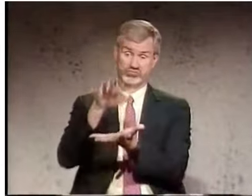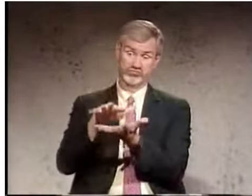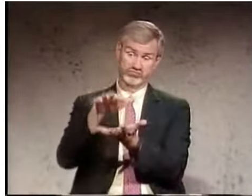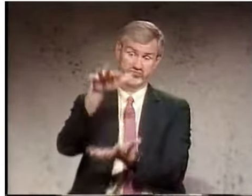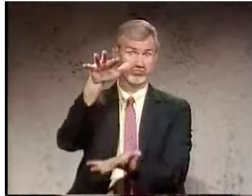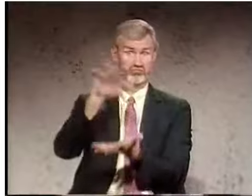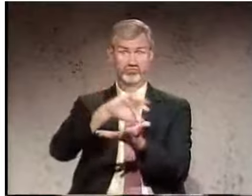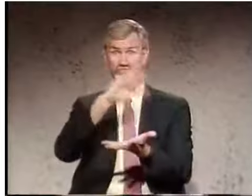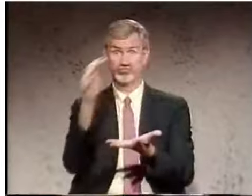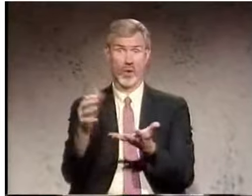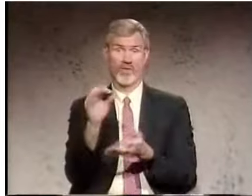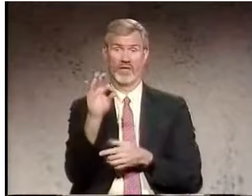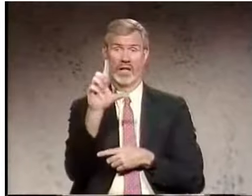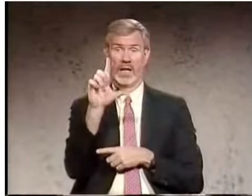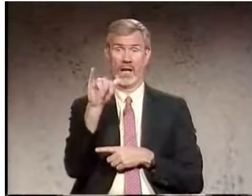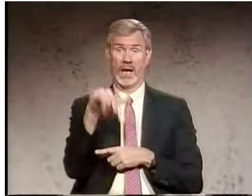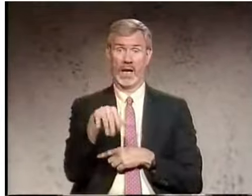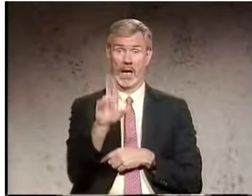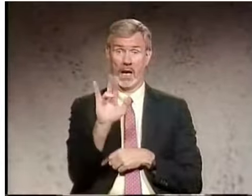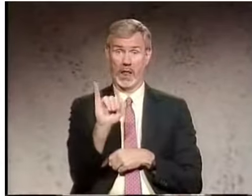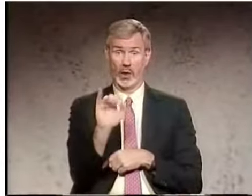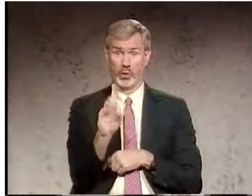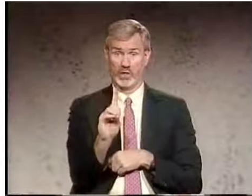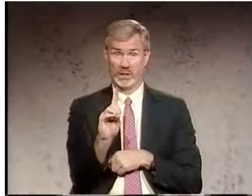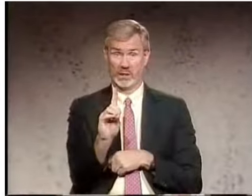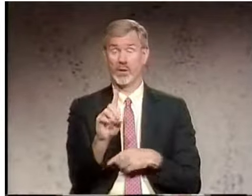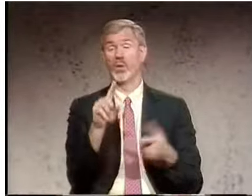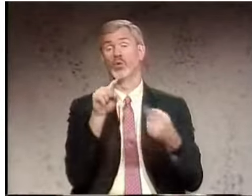amount, big, small, little.